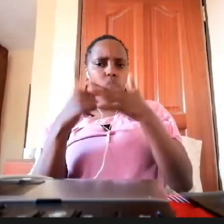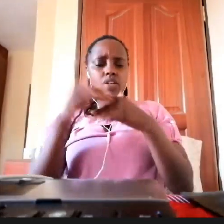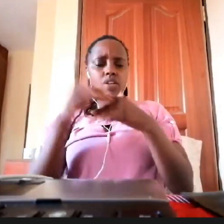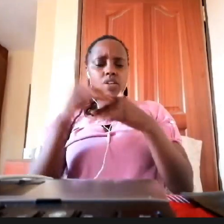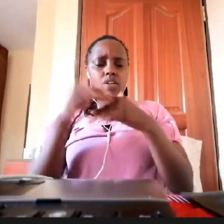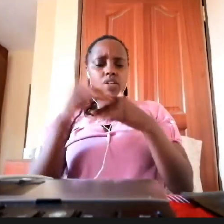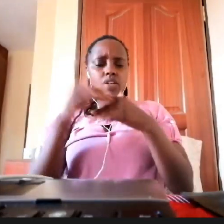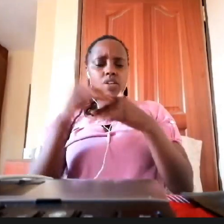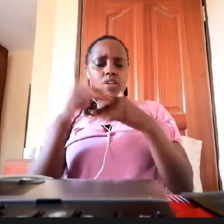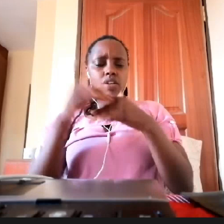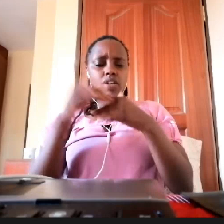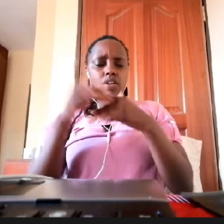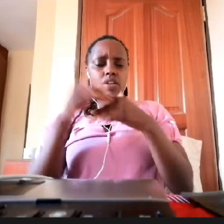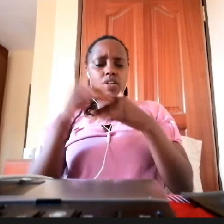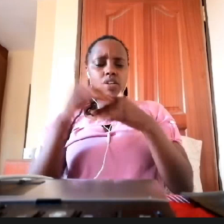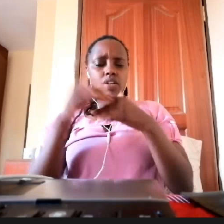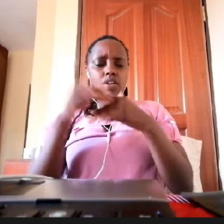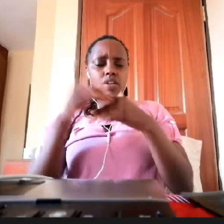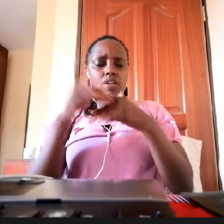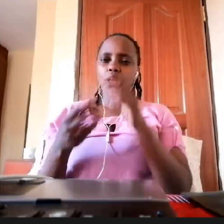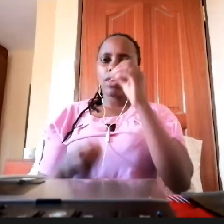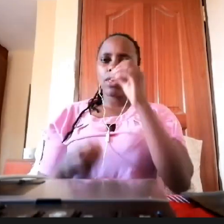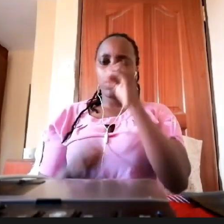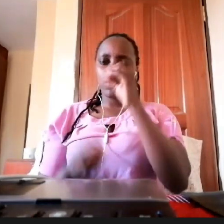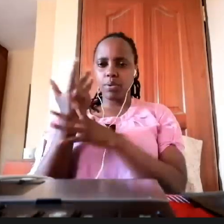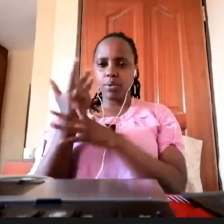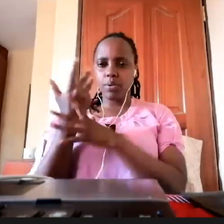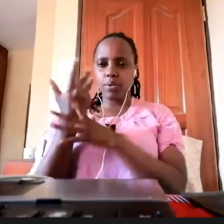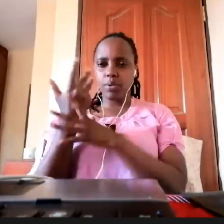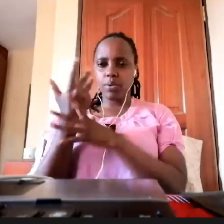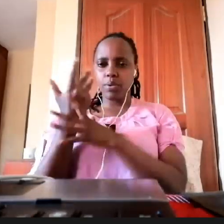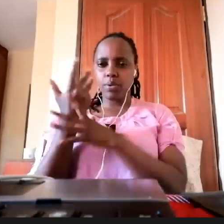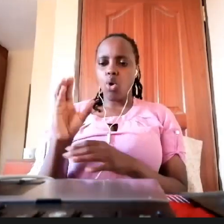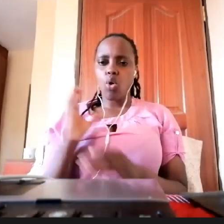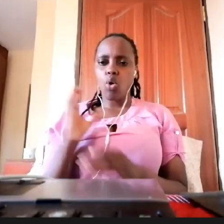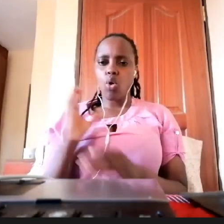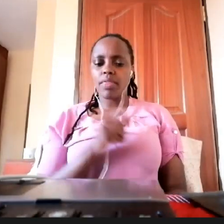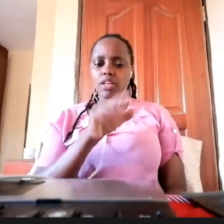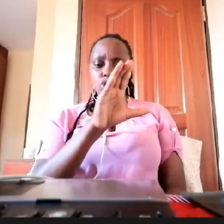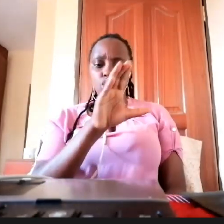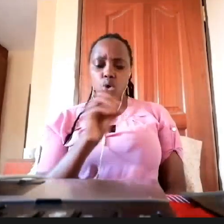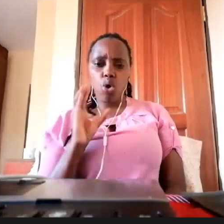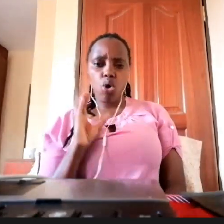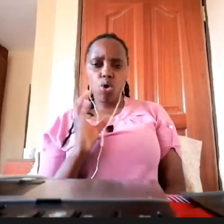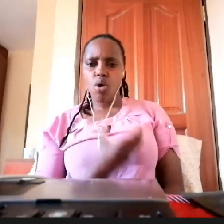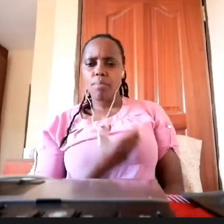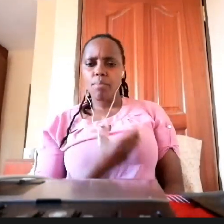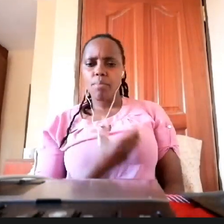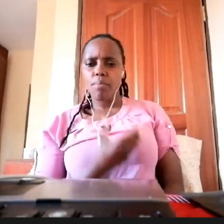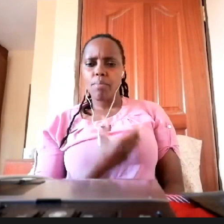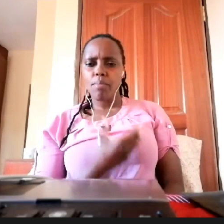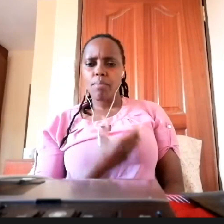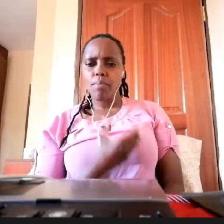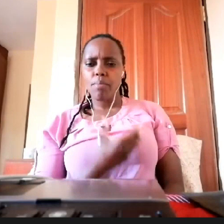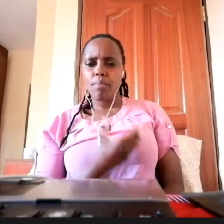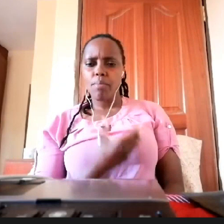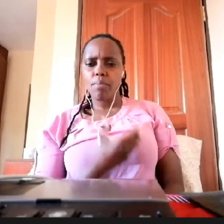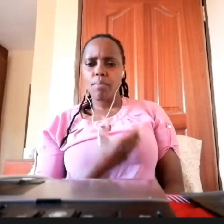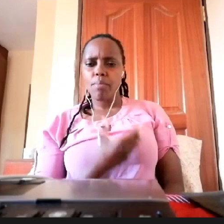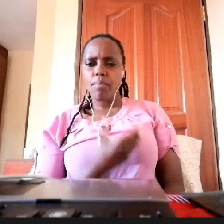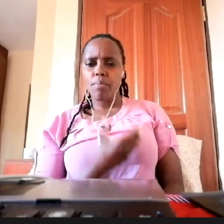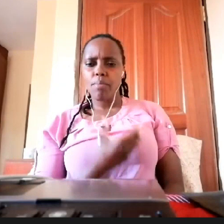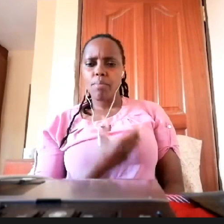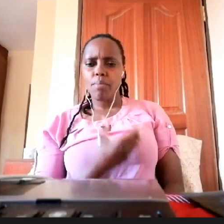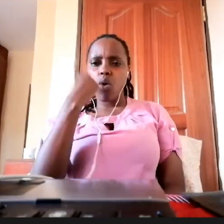submits. Then we established a core committee. So this core committee was comprised of some CSOs